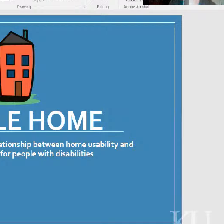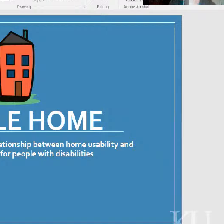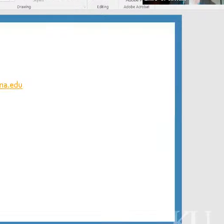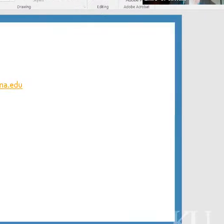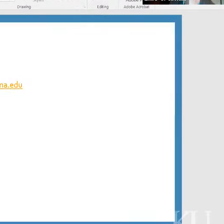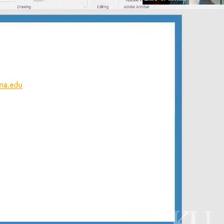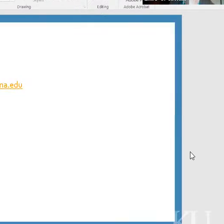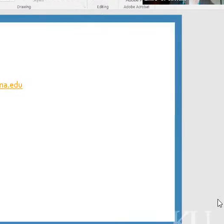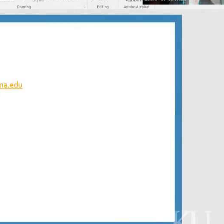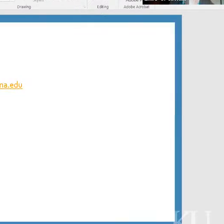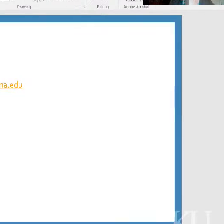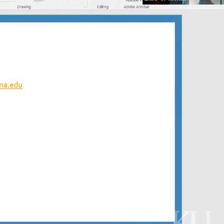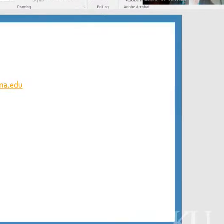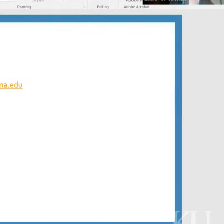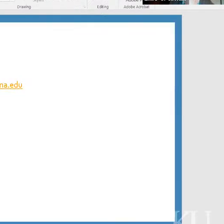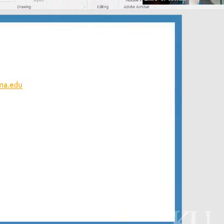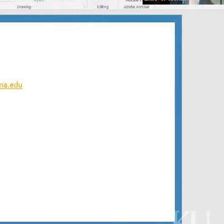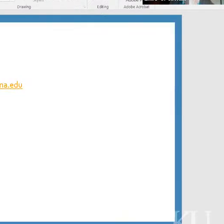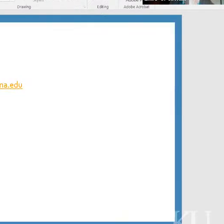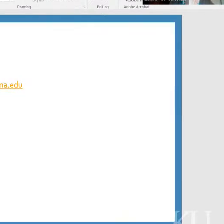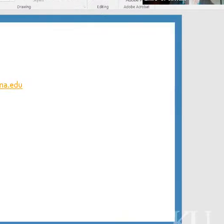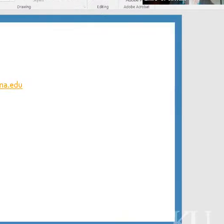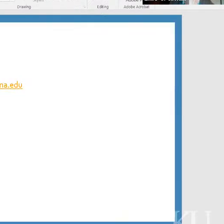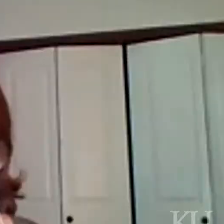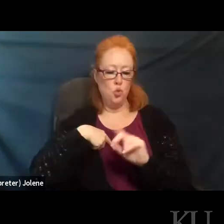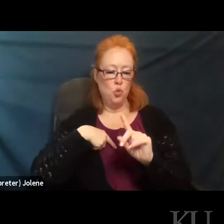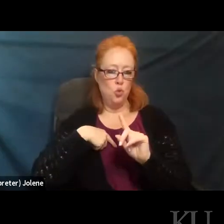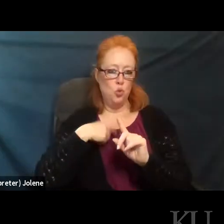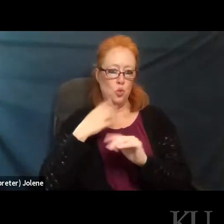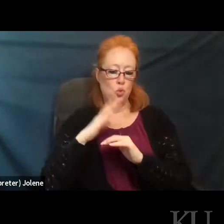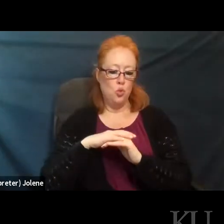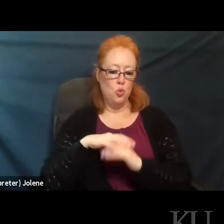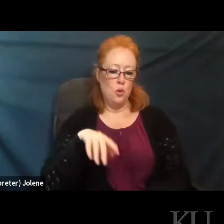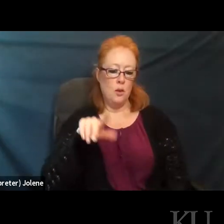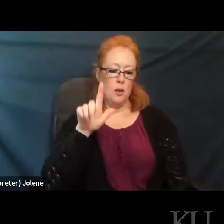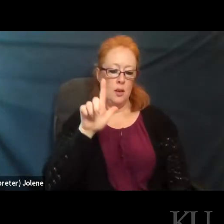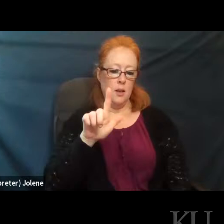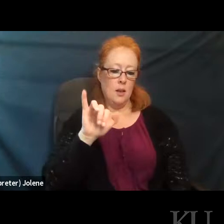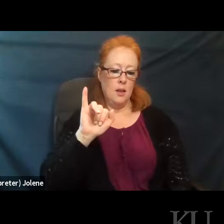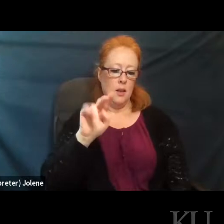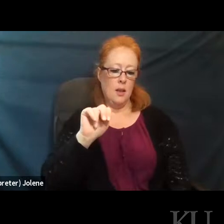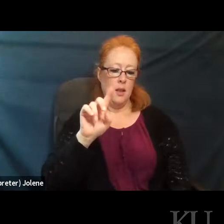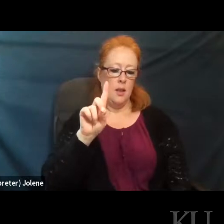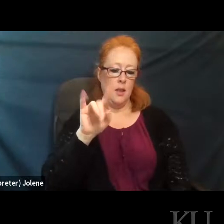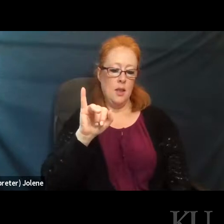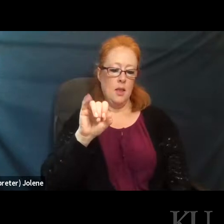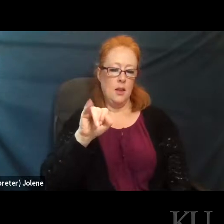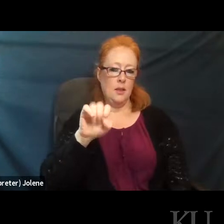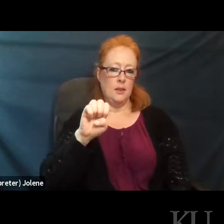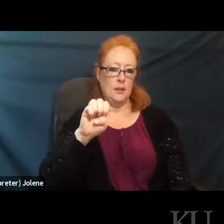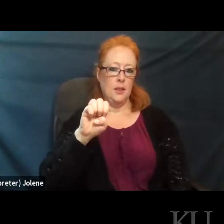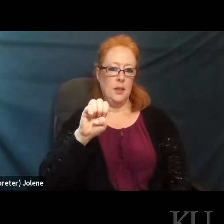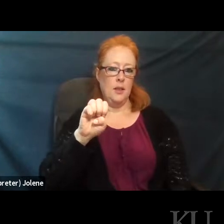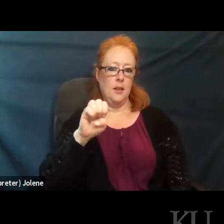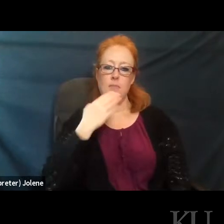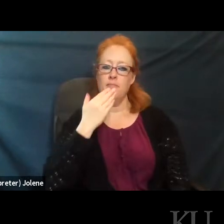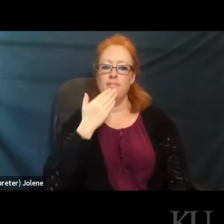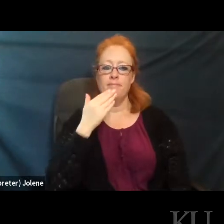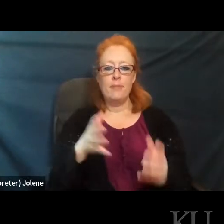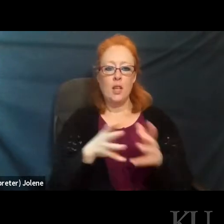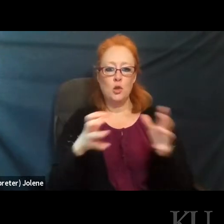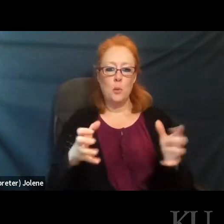proverbial baton over to Lindsay. So thank you so much.